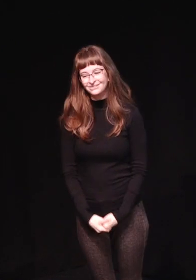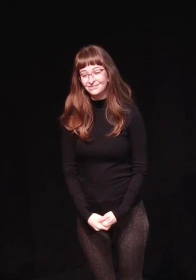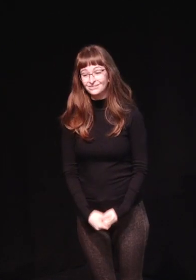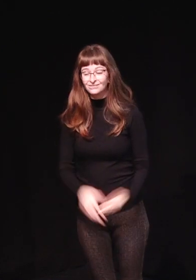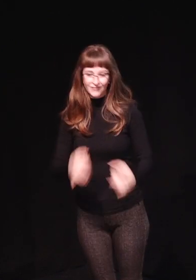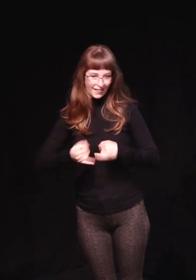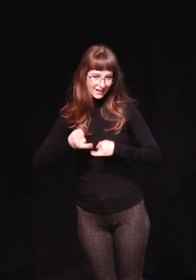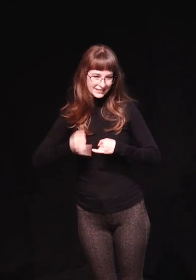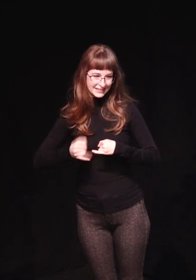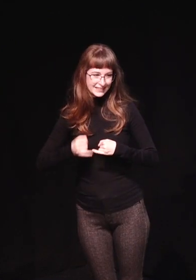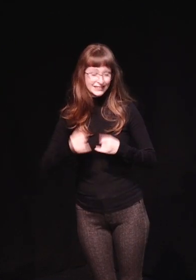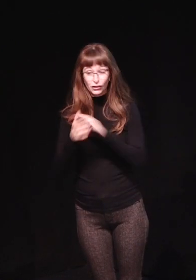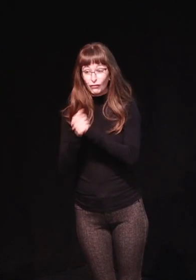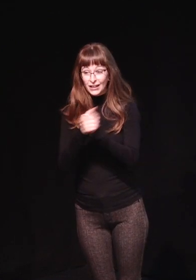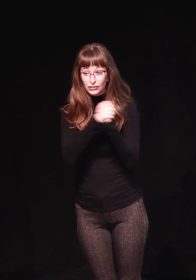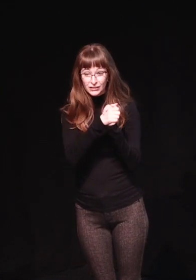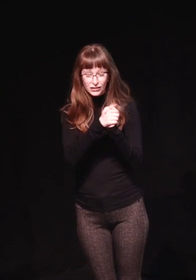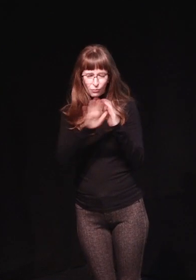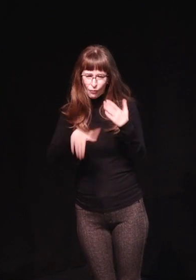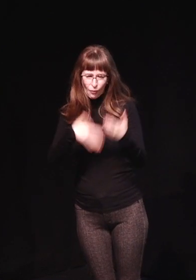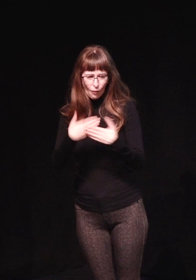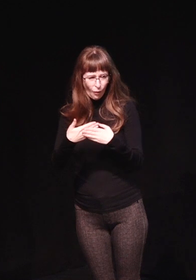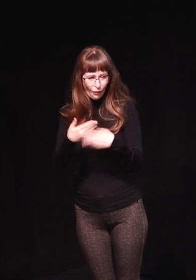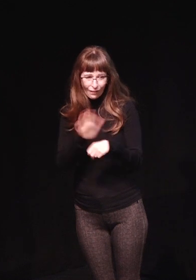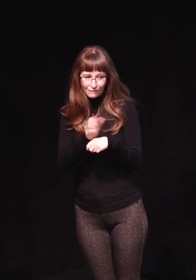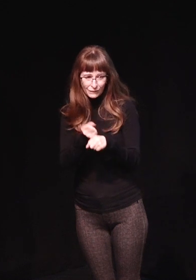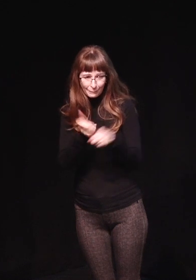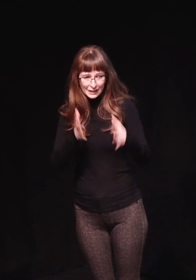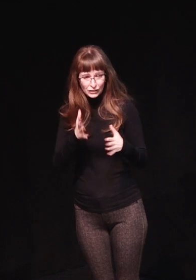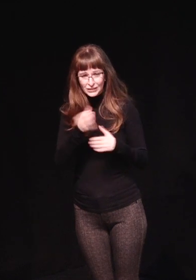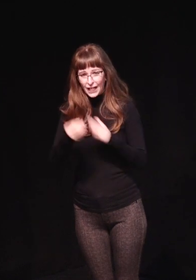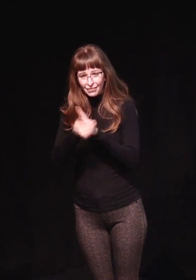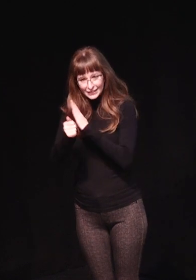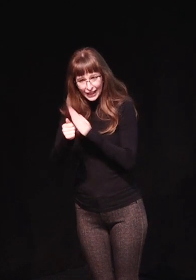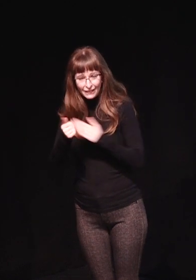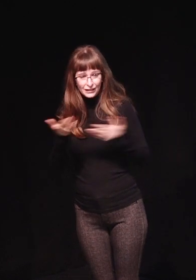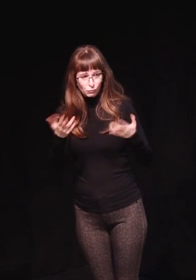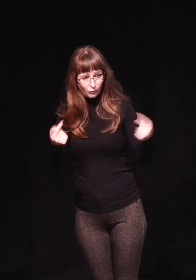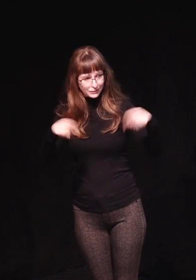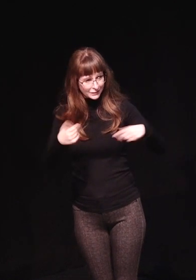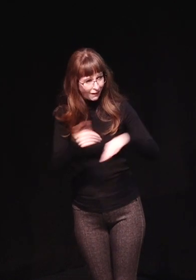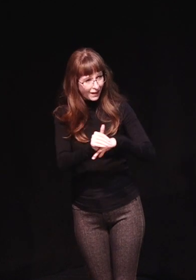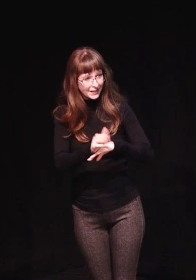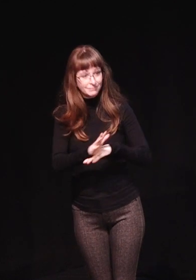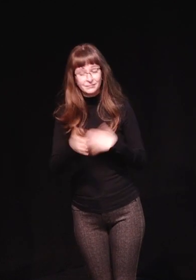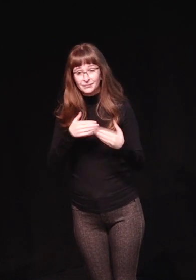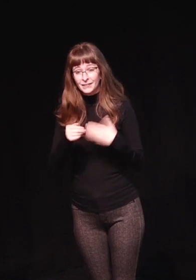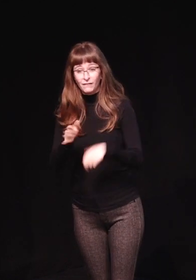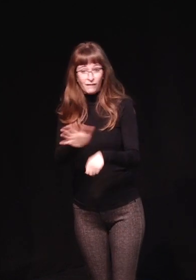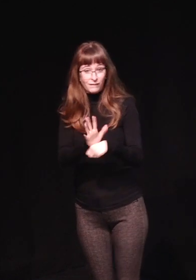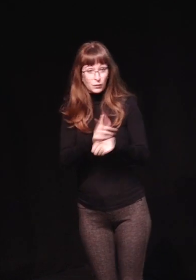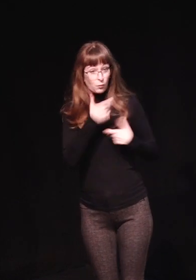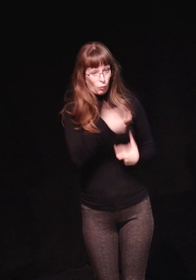And finally, congratulations to all of the filmmakers and talent who are here tonight, whether your films are on the screen or you're working